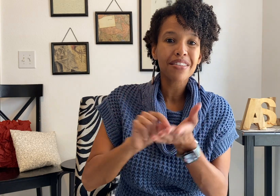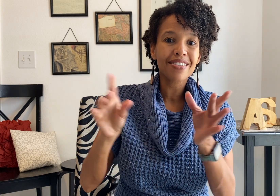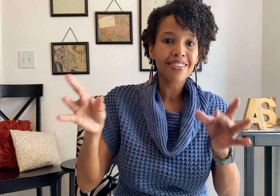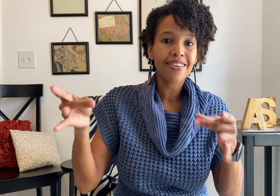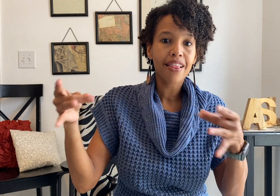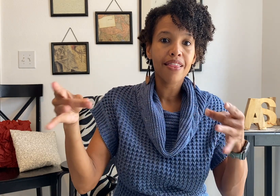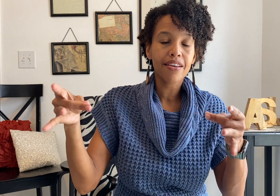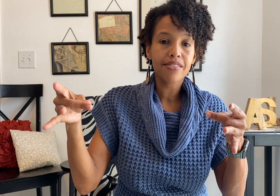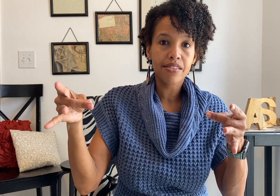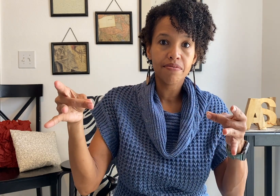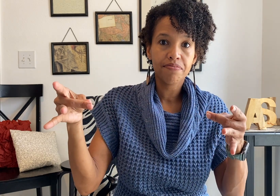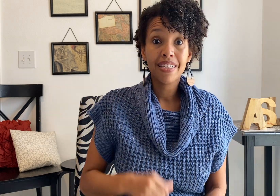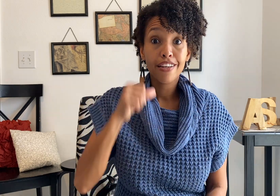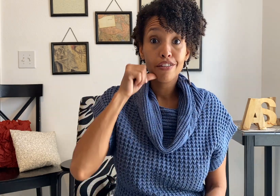printed this.